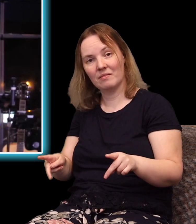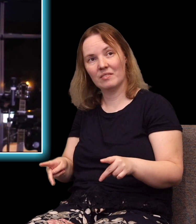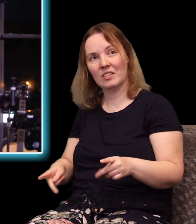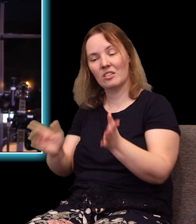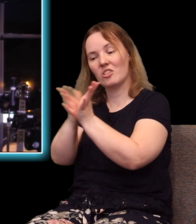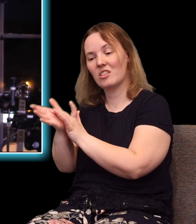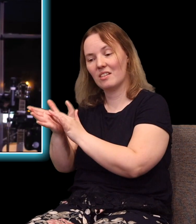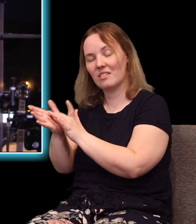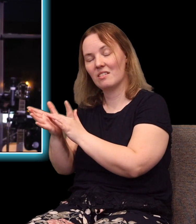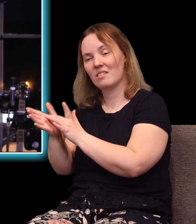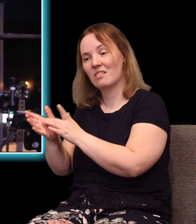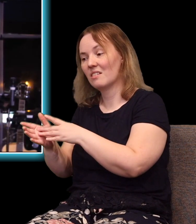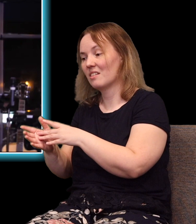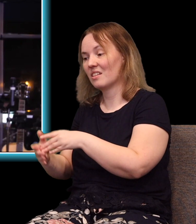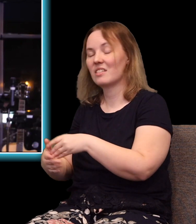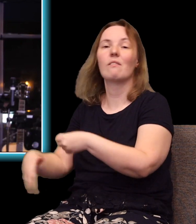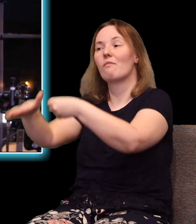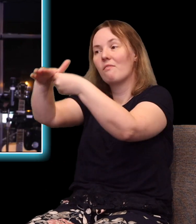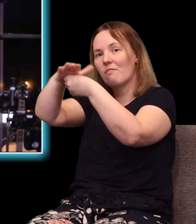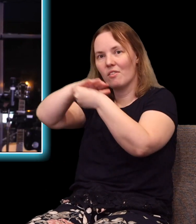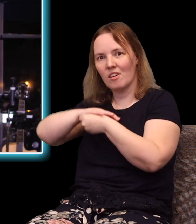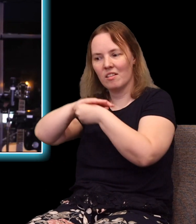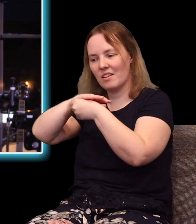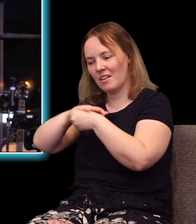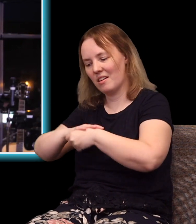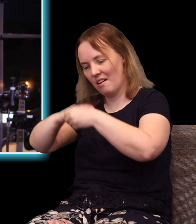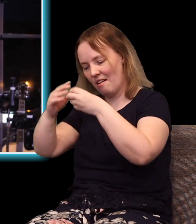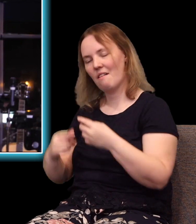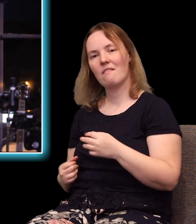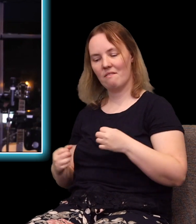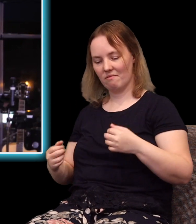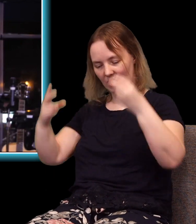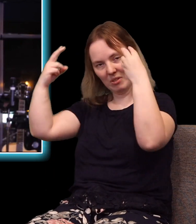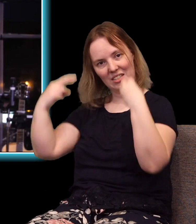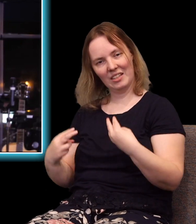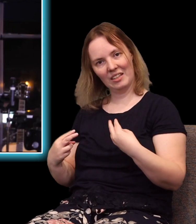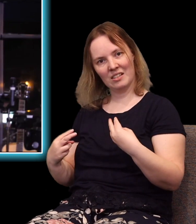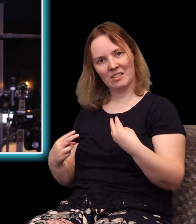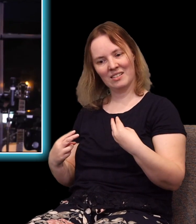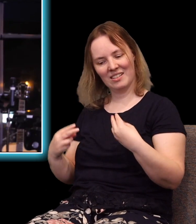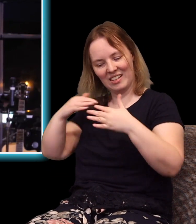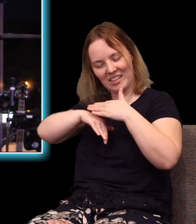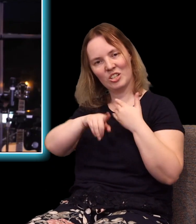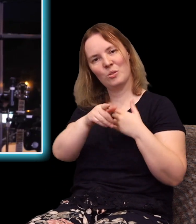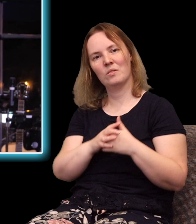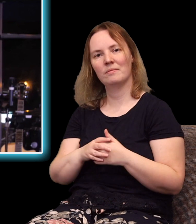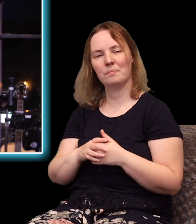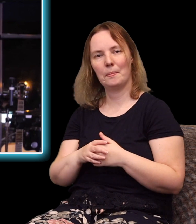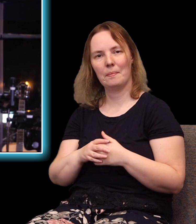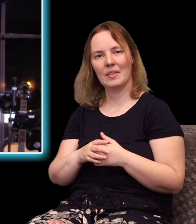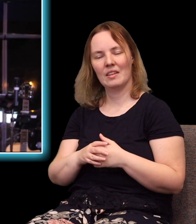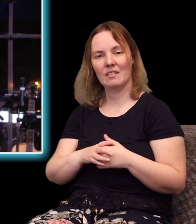said, Jesus fully visible in you. Jesus fully visible in